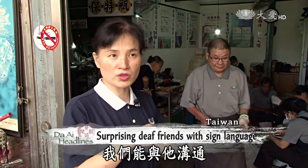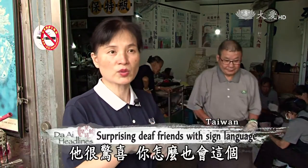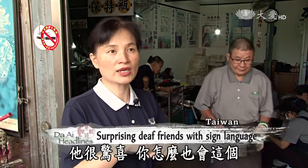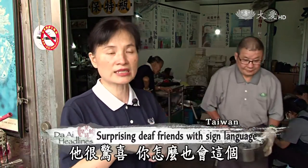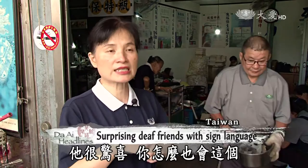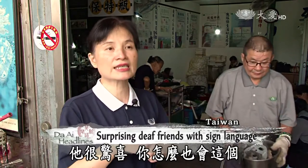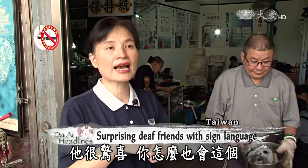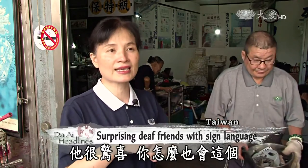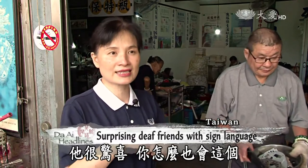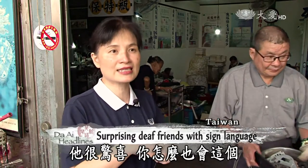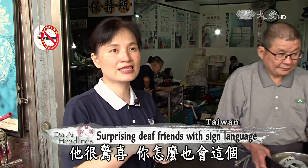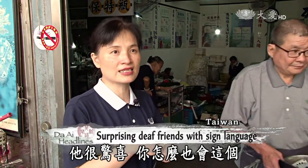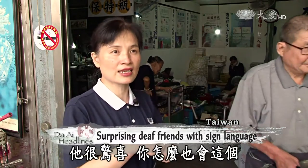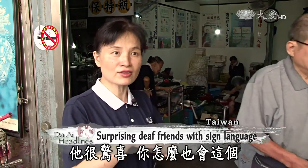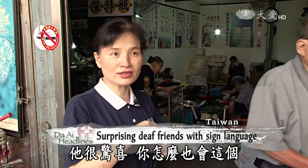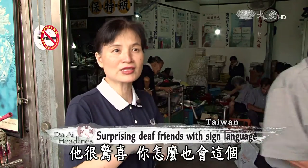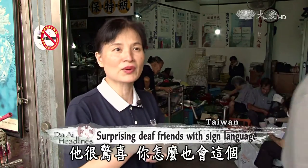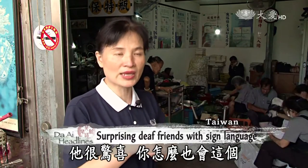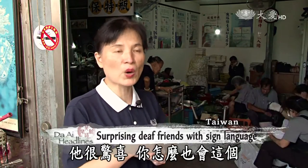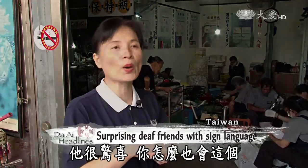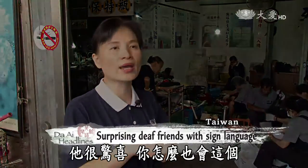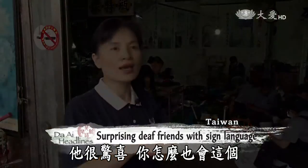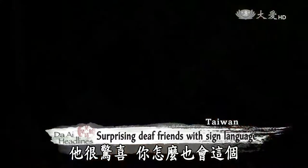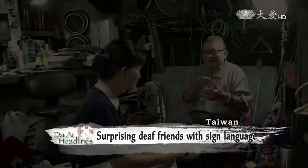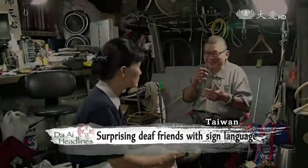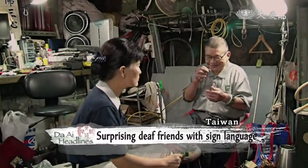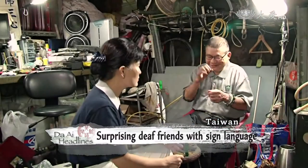He was happily surprised. How did you know this?